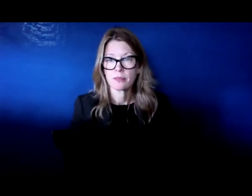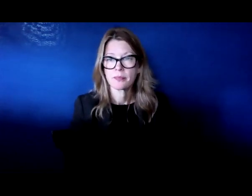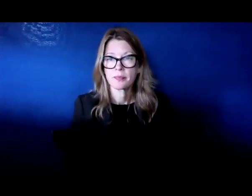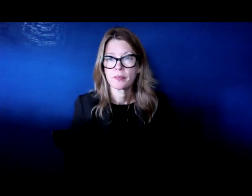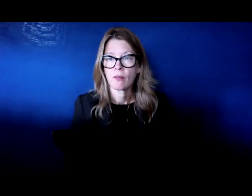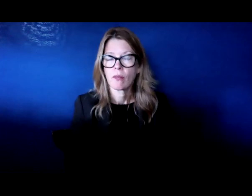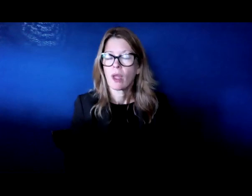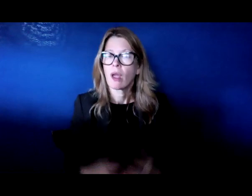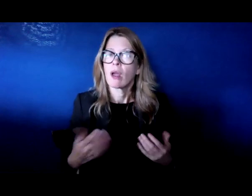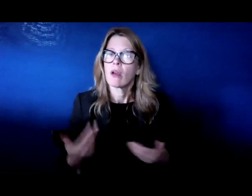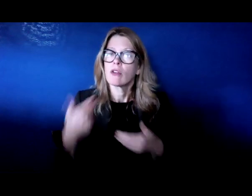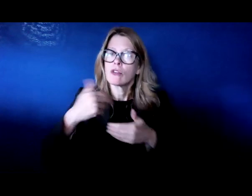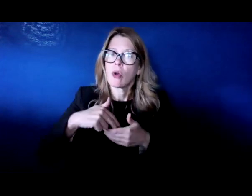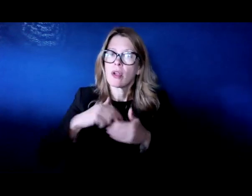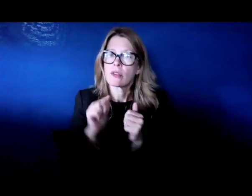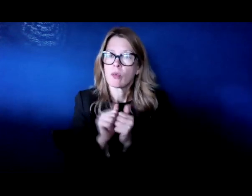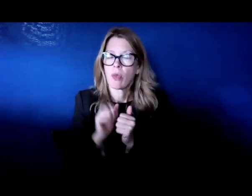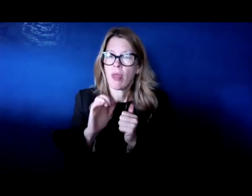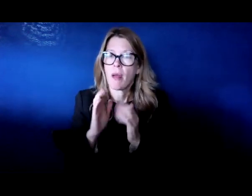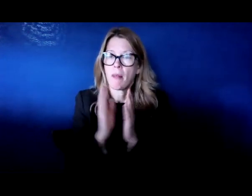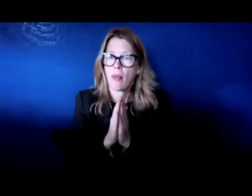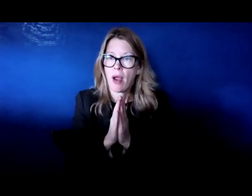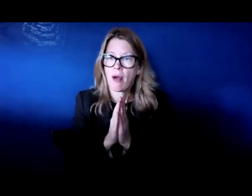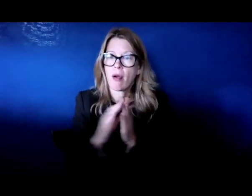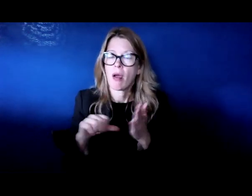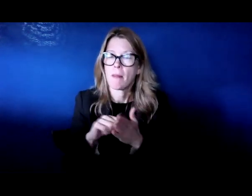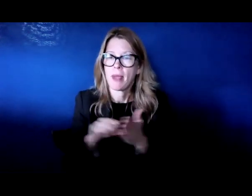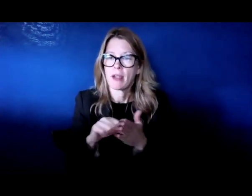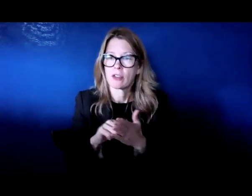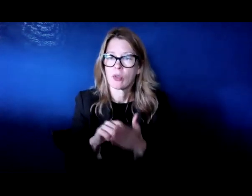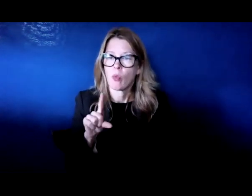Please join me in the prayer of St. Chrysostom, found on page 102.